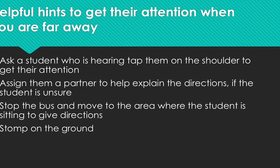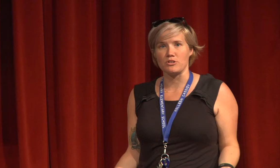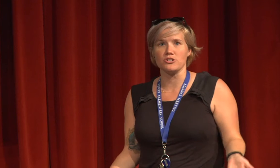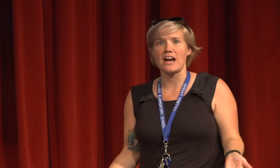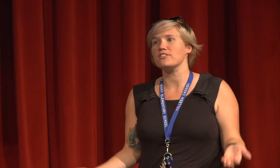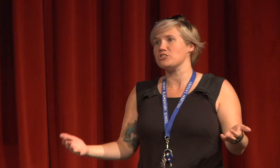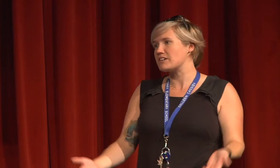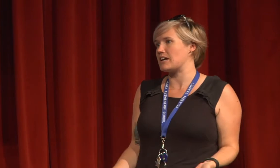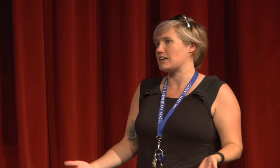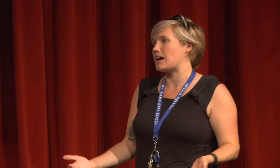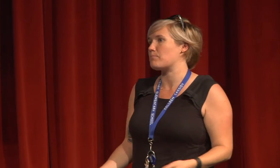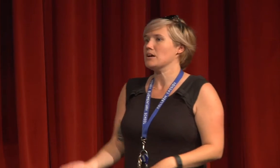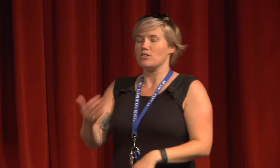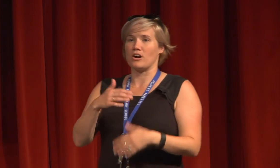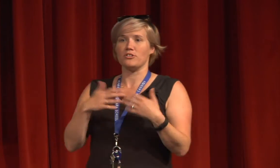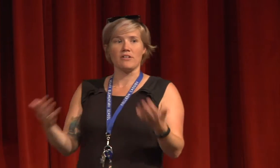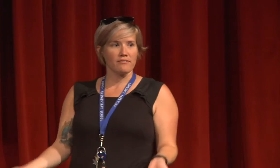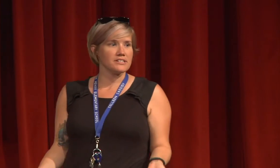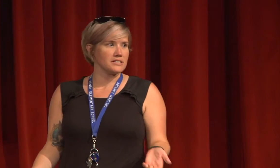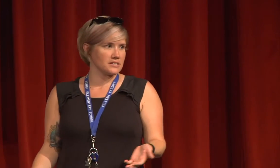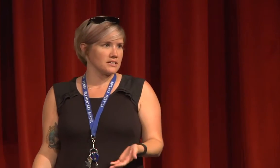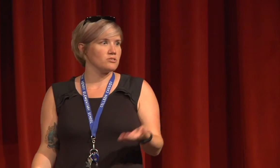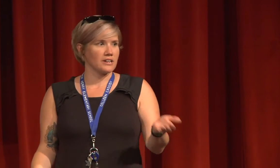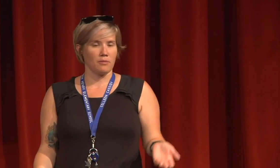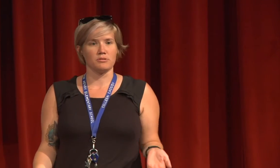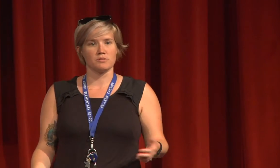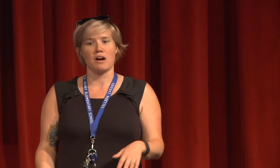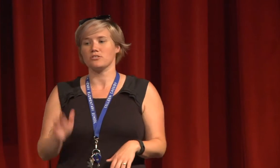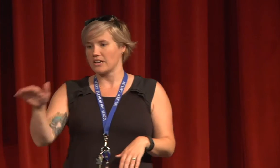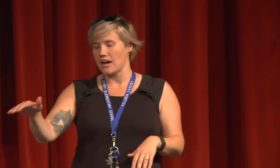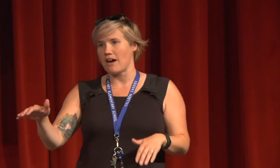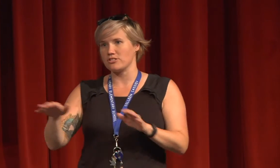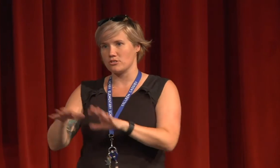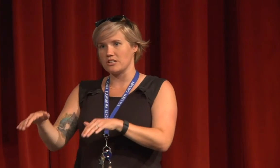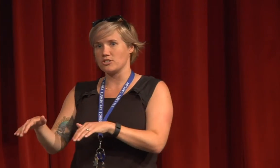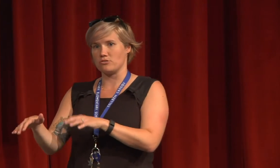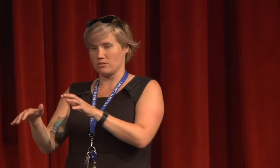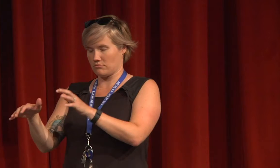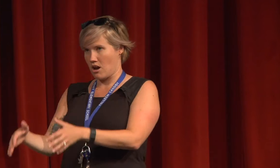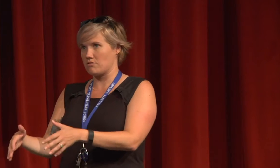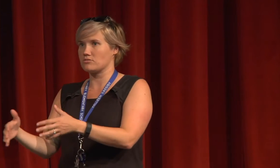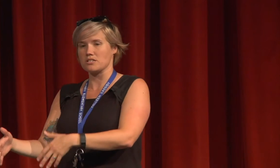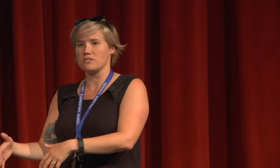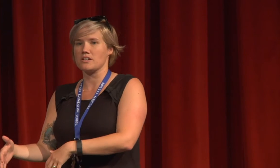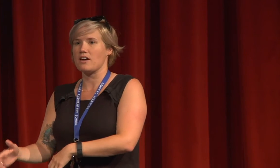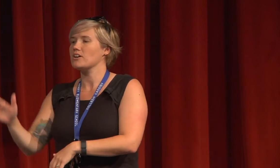Obviously, when you're driving, you can't get up. Or if you don't have an assistant who can help you as well. So have a student that you know is trustworthy enough